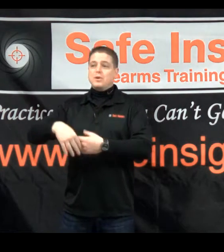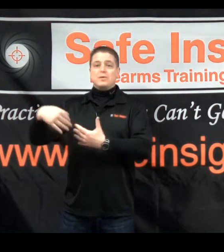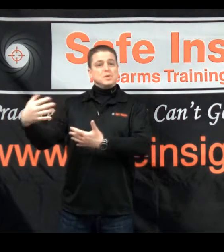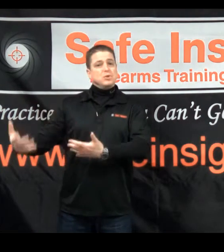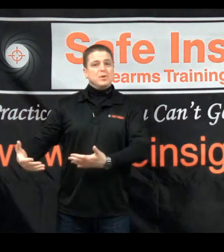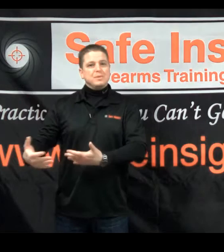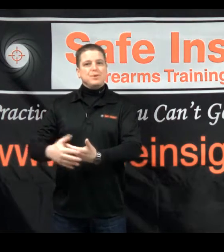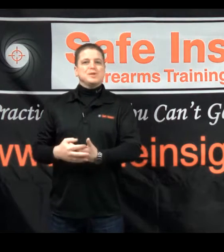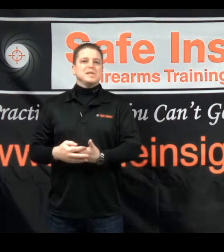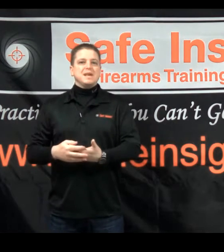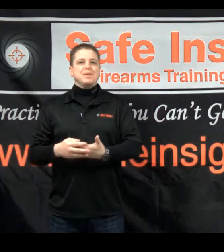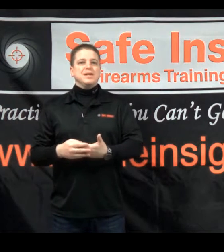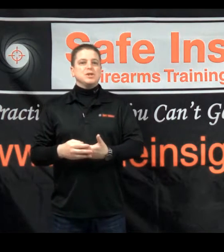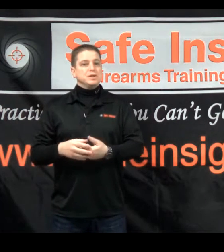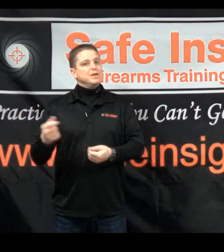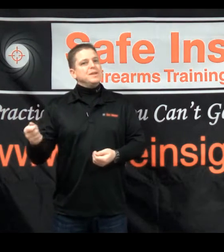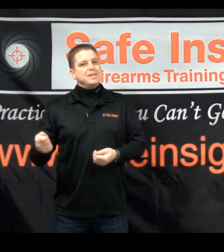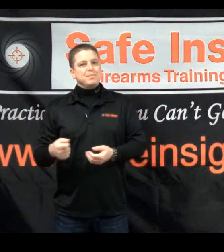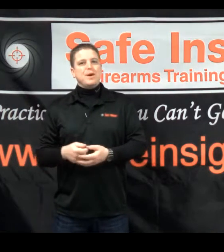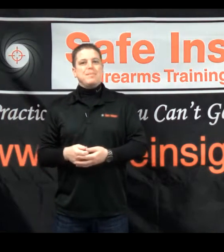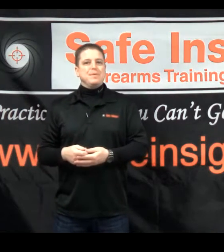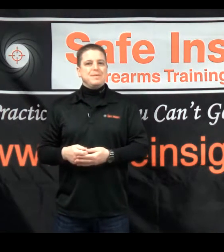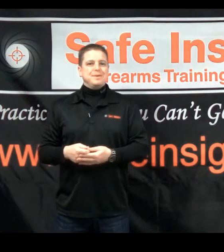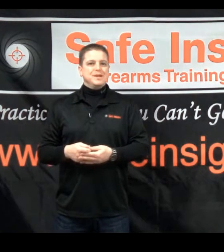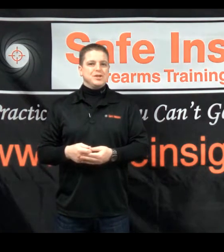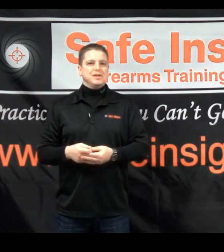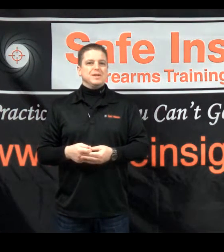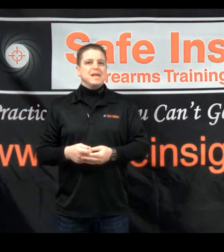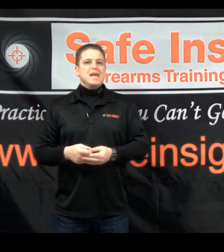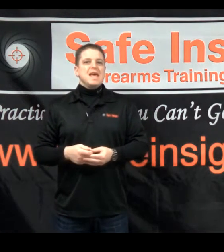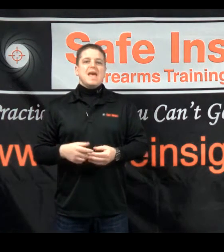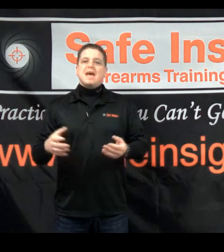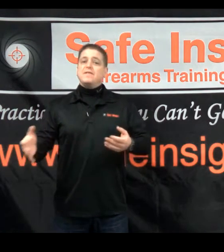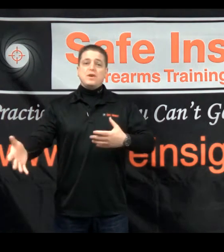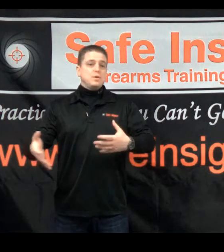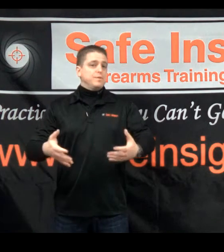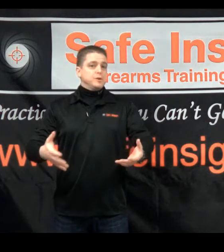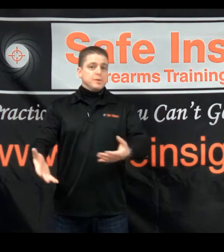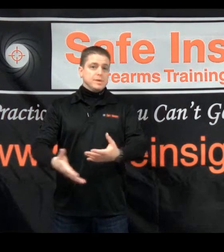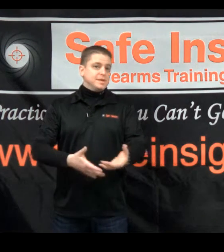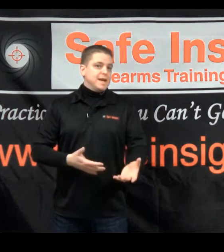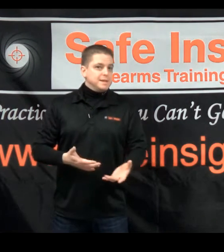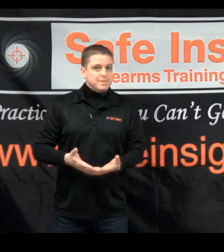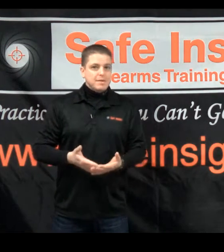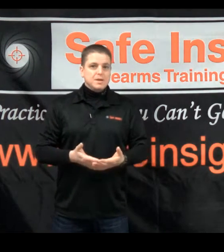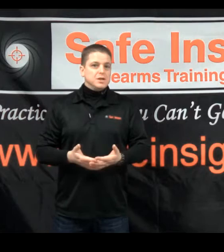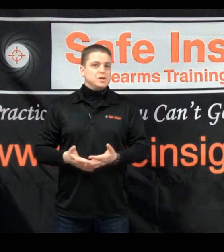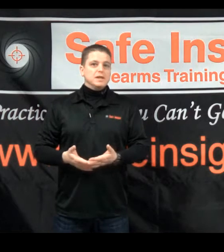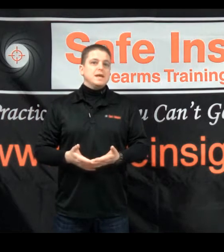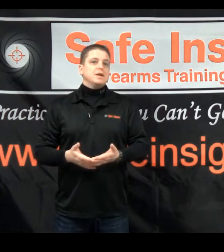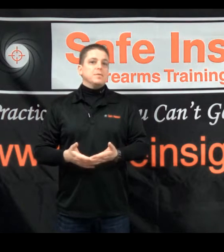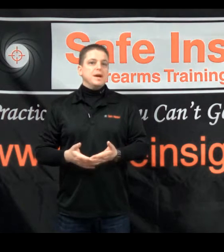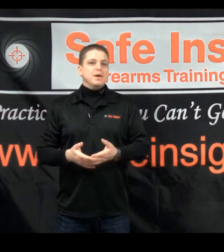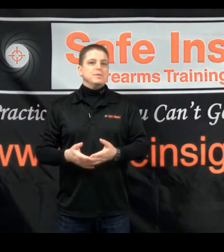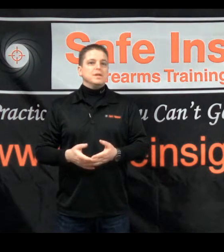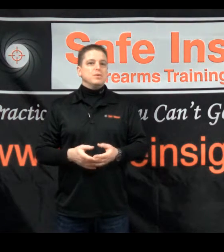go to the store to purchase the ammunition, you're getting the proper ammunition. And if you, for some reason, had some ammunition laying around and you